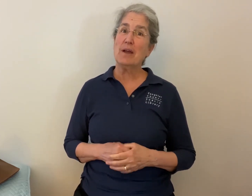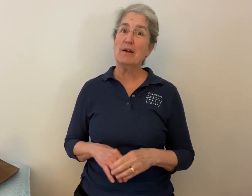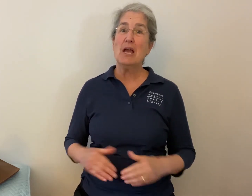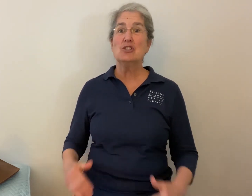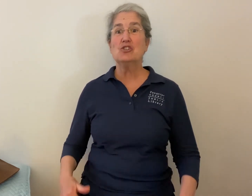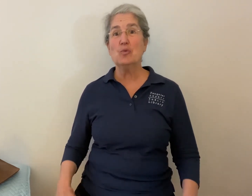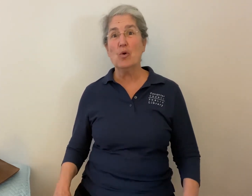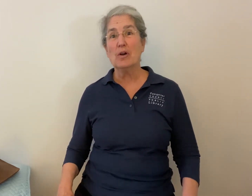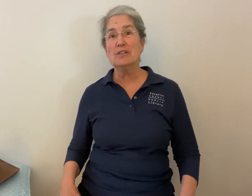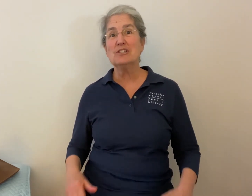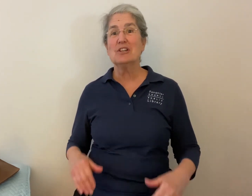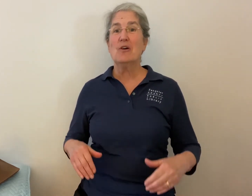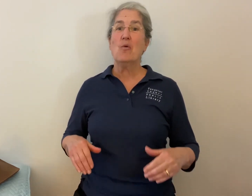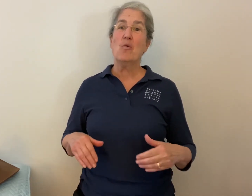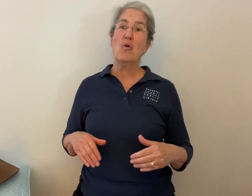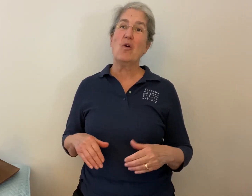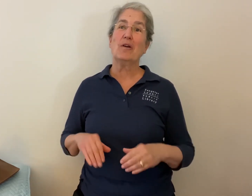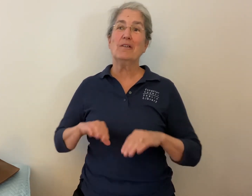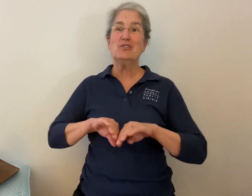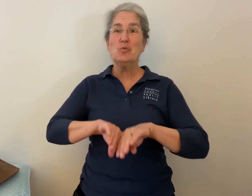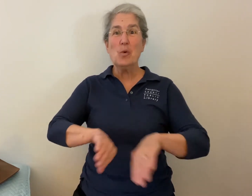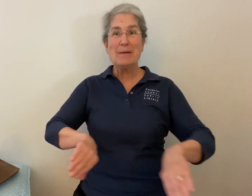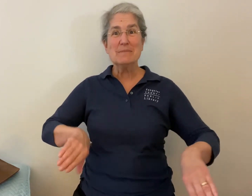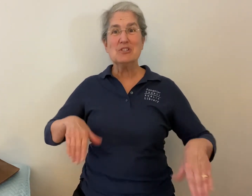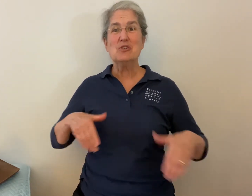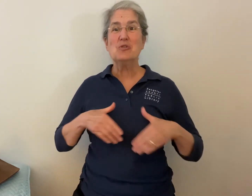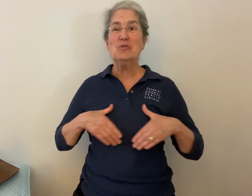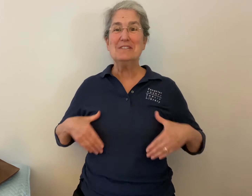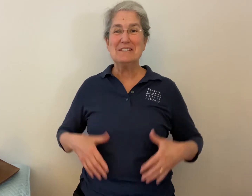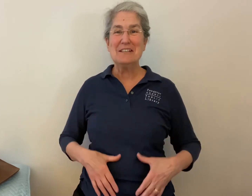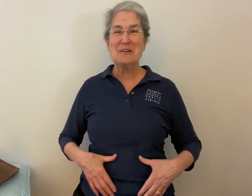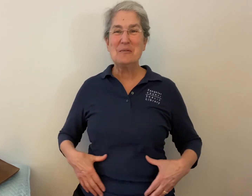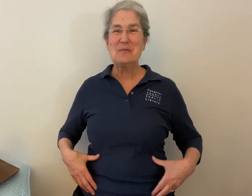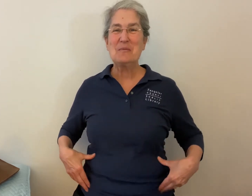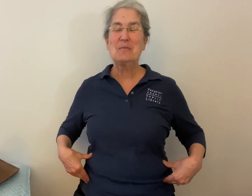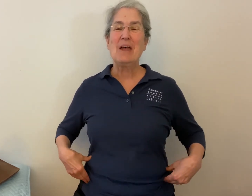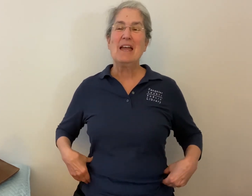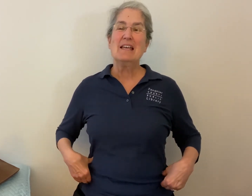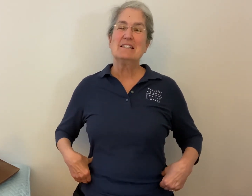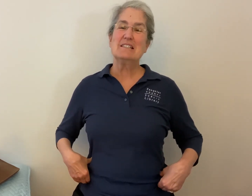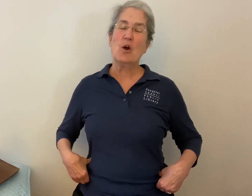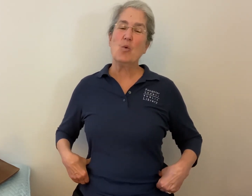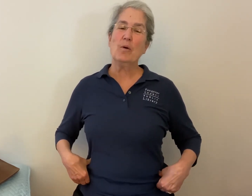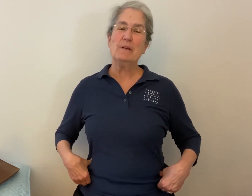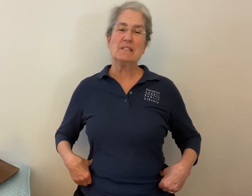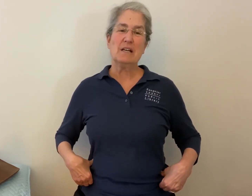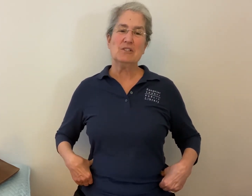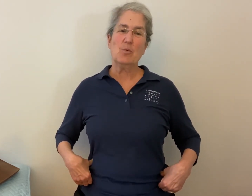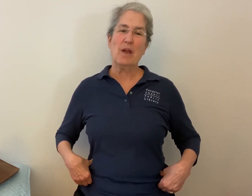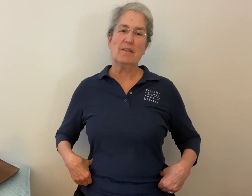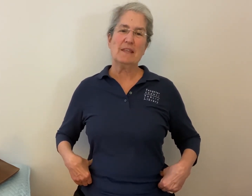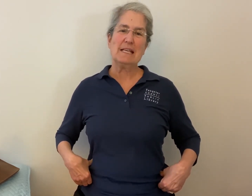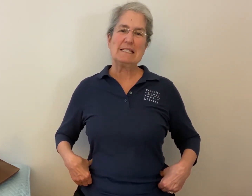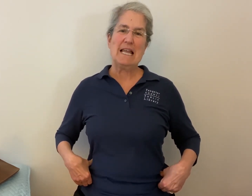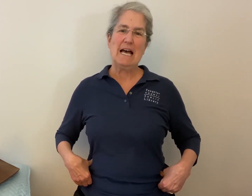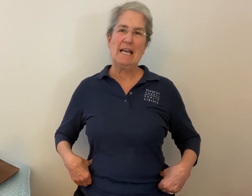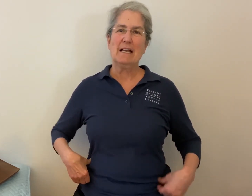wear shorts or swimsuits. So we'll be starting to wear things like